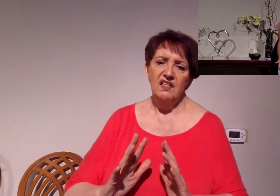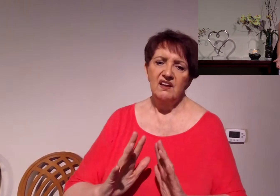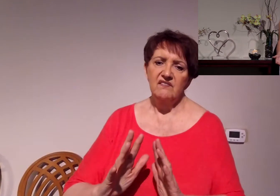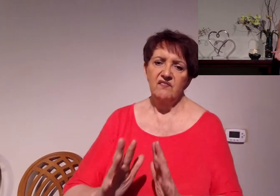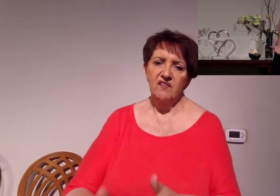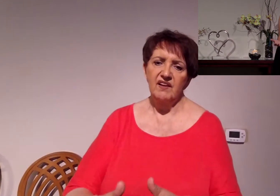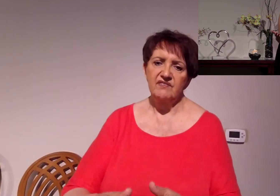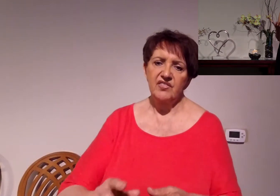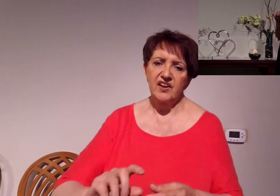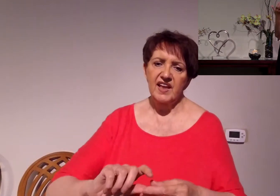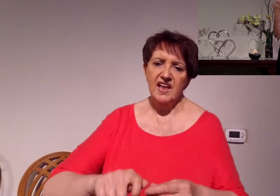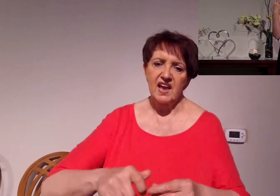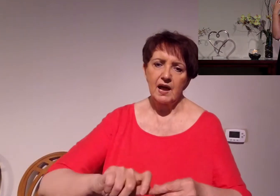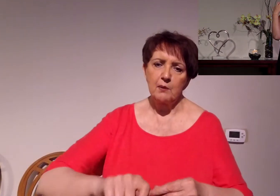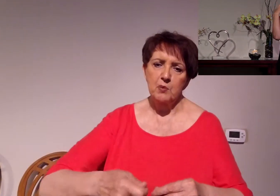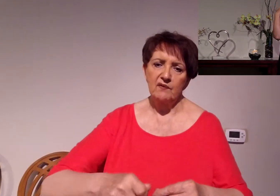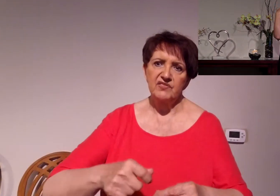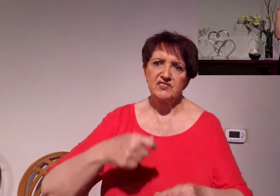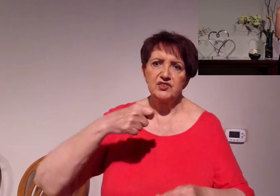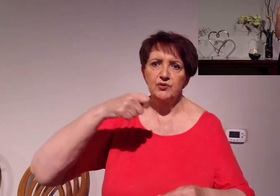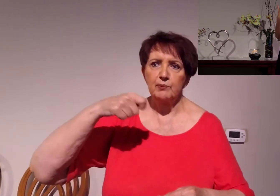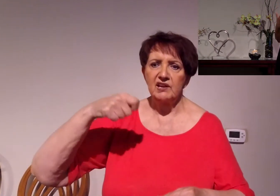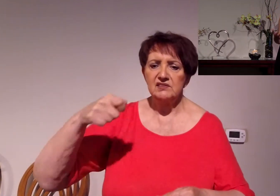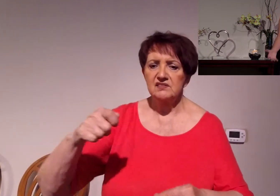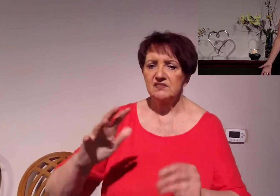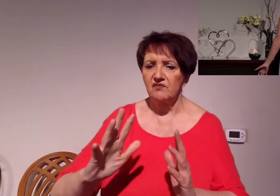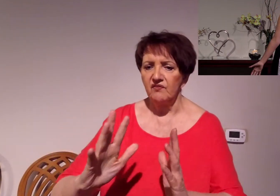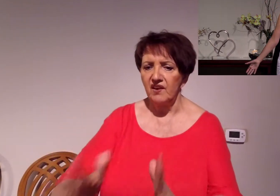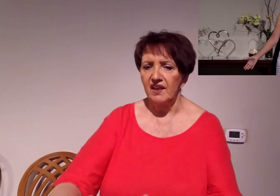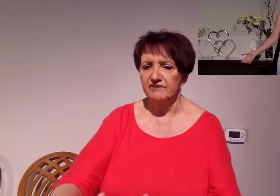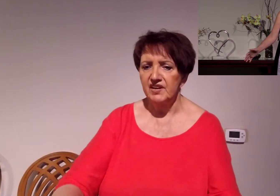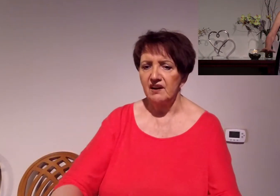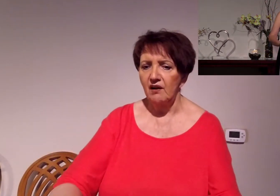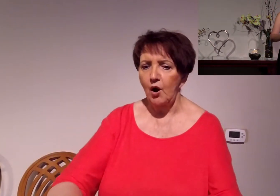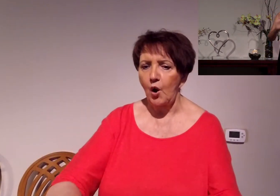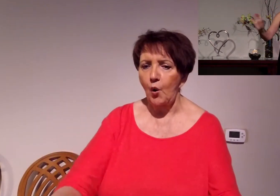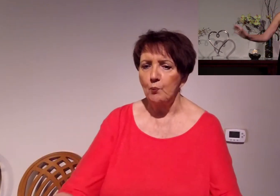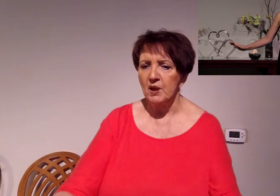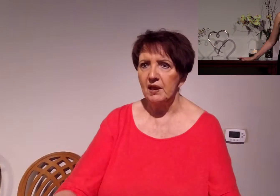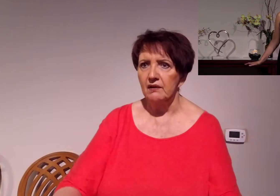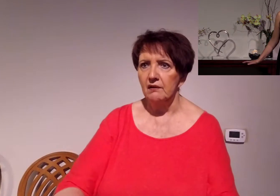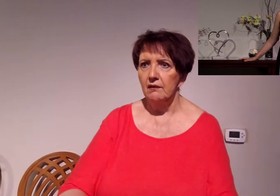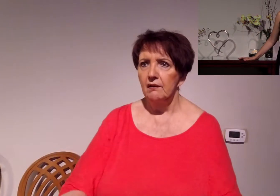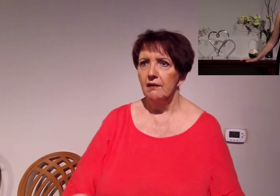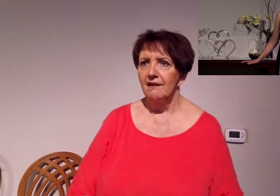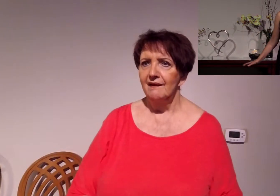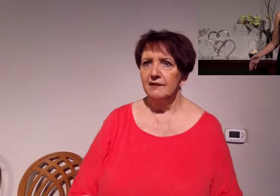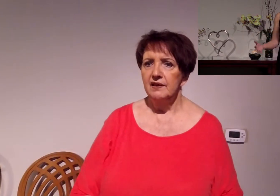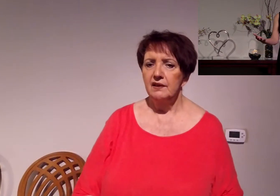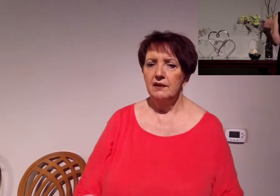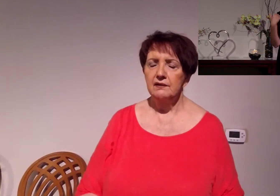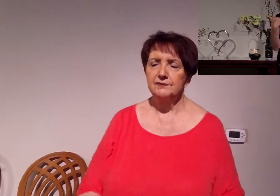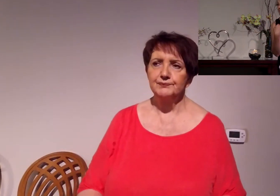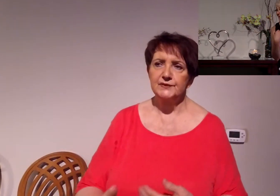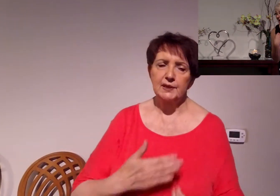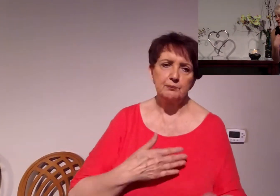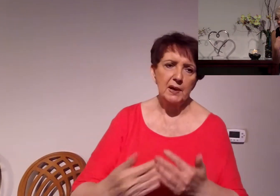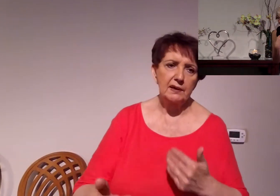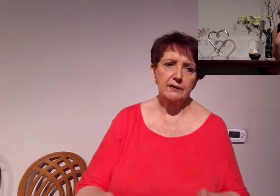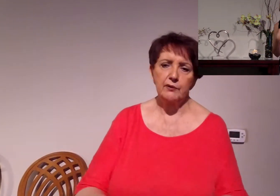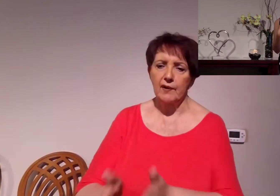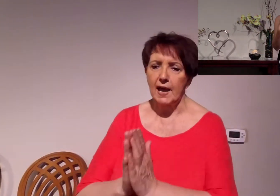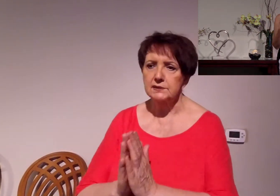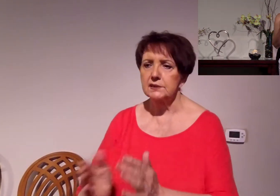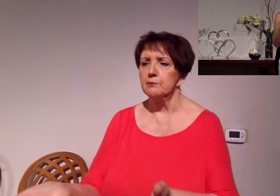toothpaste, even though you've asked them 1,000,000 times, or whatever it is, right? Because I'm sure we've been